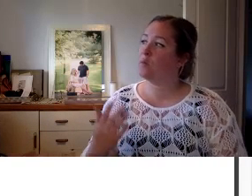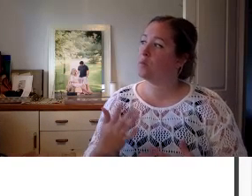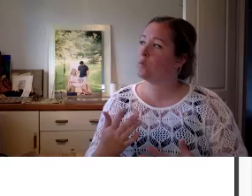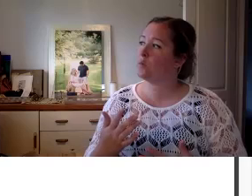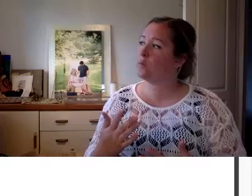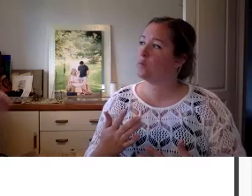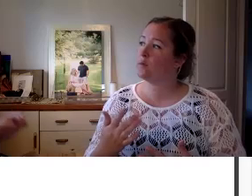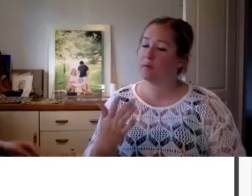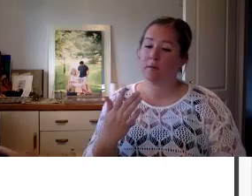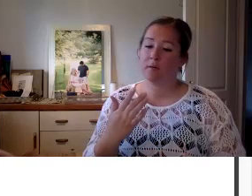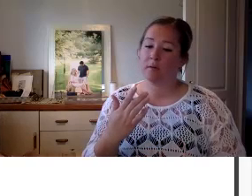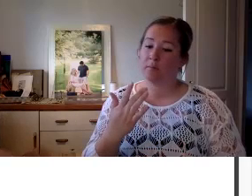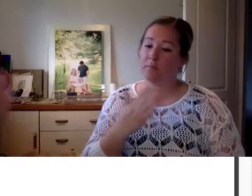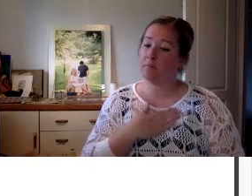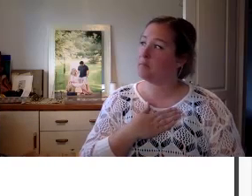show the word.